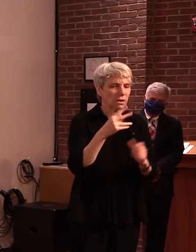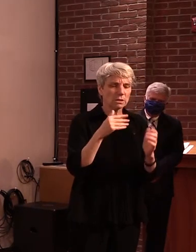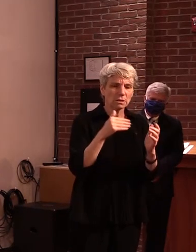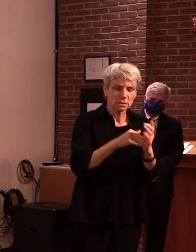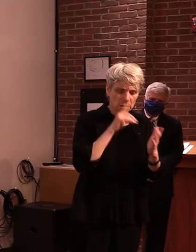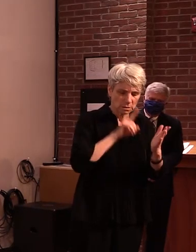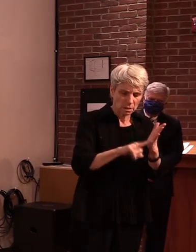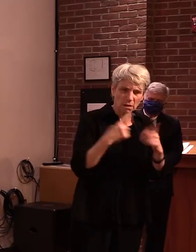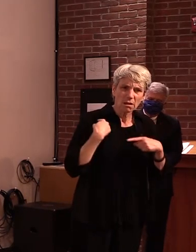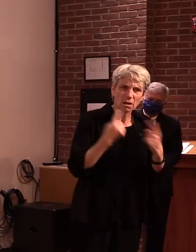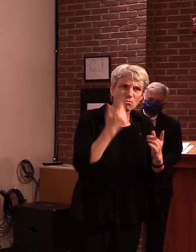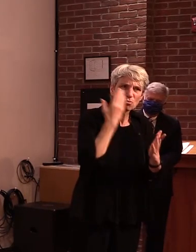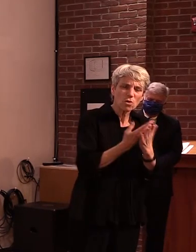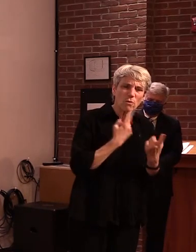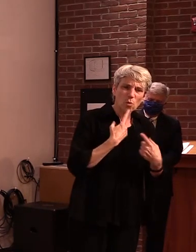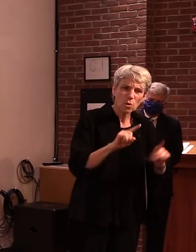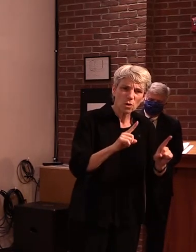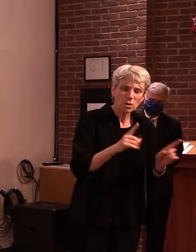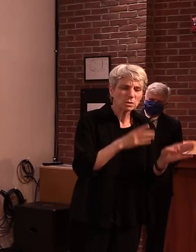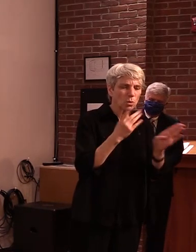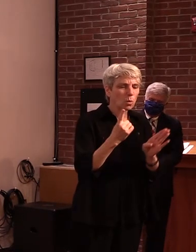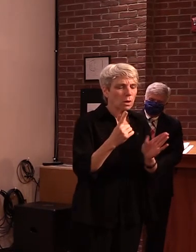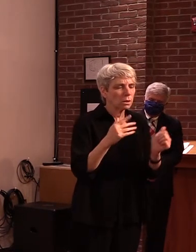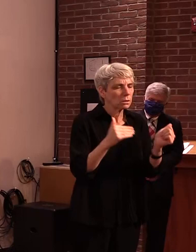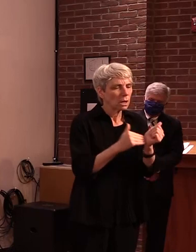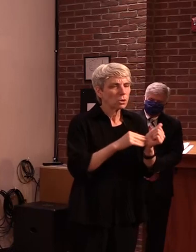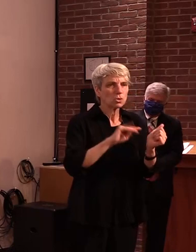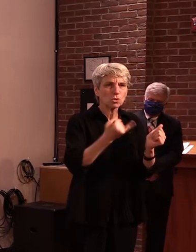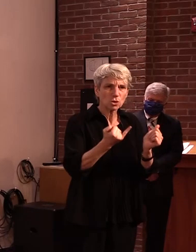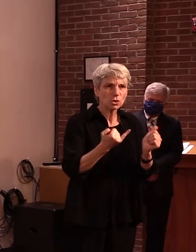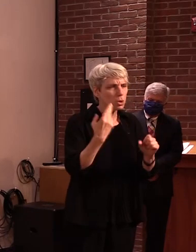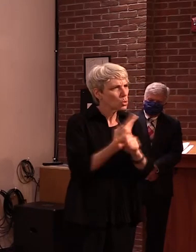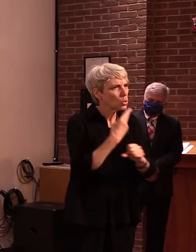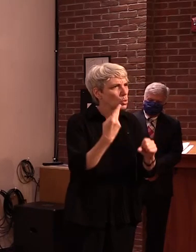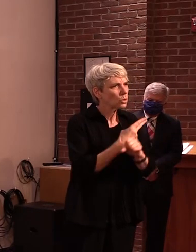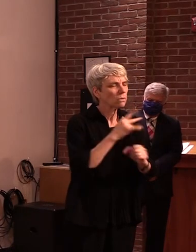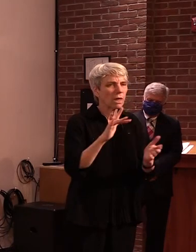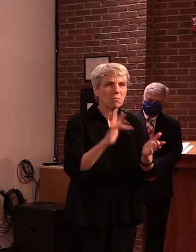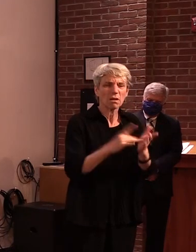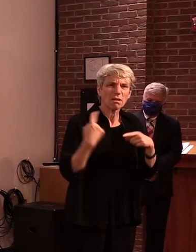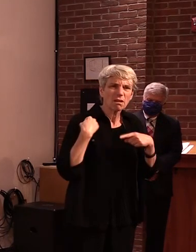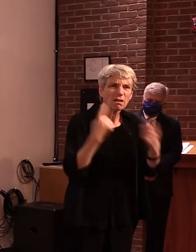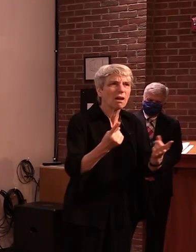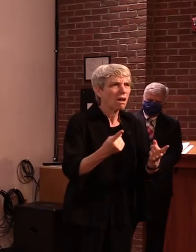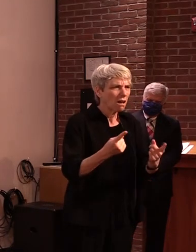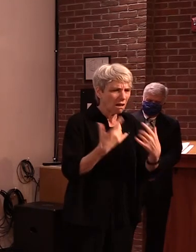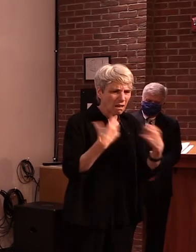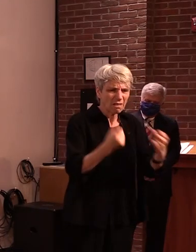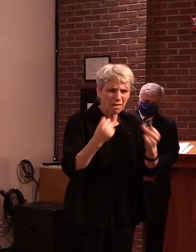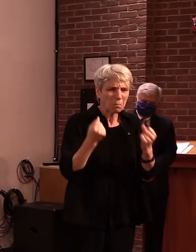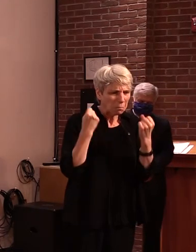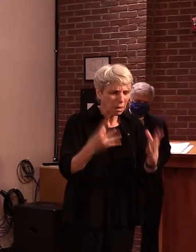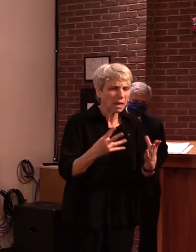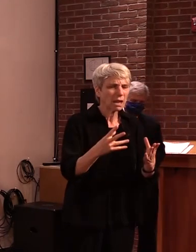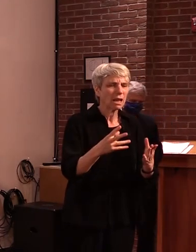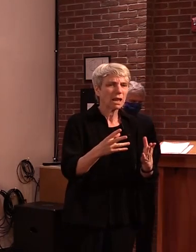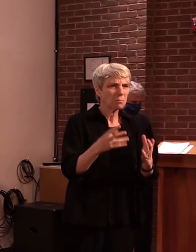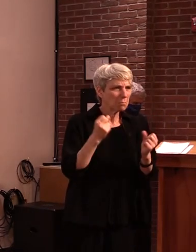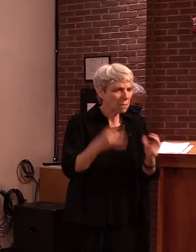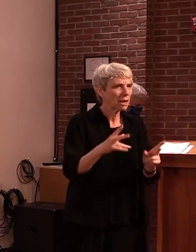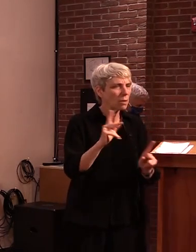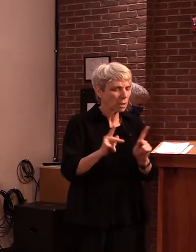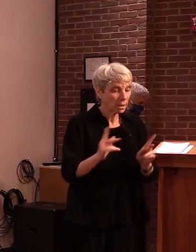Diseases in New Jersey has successfully treated hundreds of patients using the drug. Texas U.S. Representative Louis